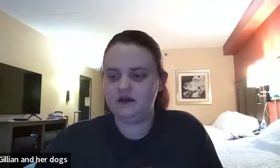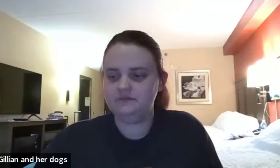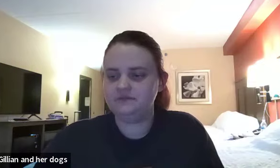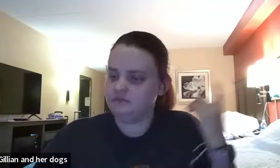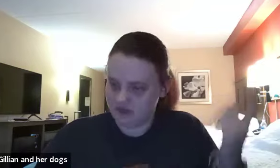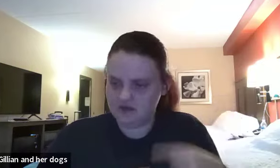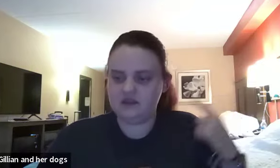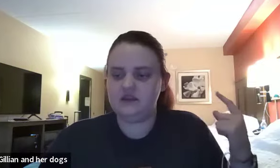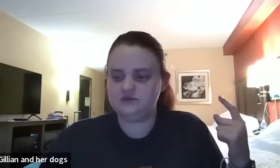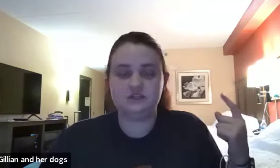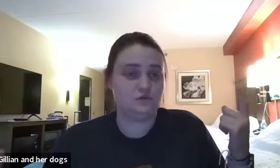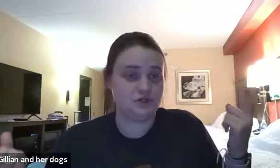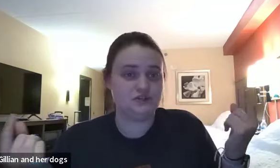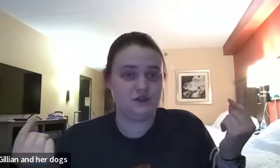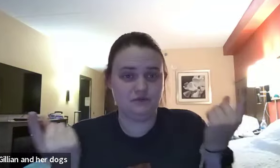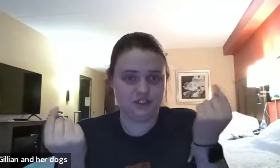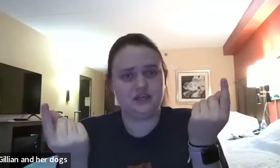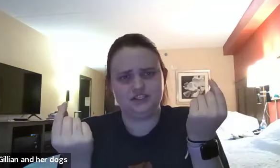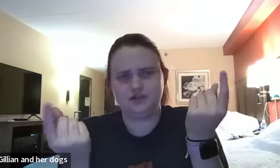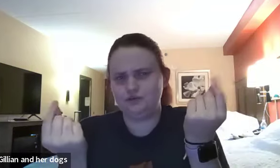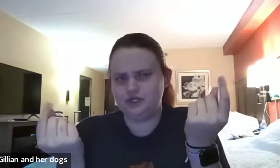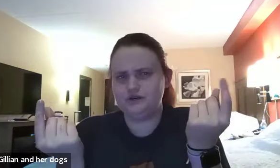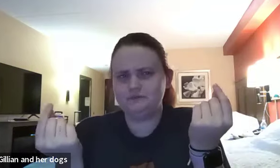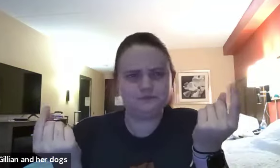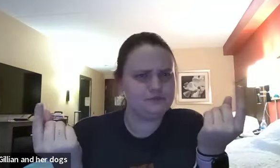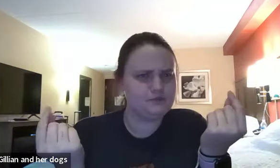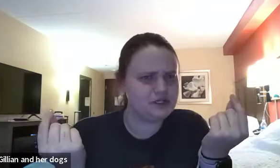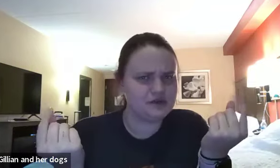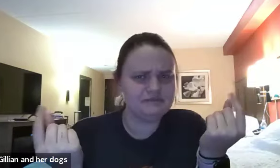Um, and then the next one is what are you doing, which I just showed. What are you doing? What are you doing?